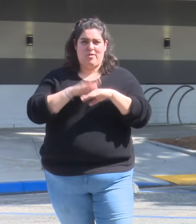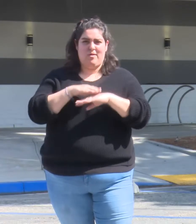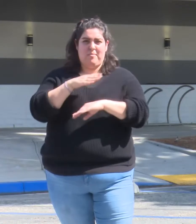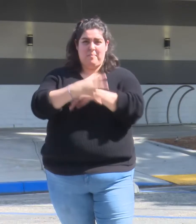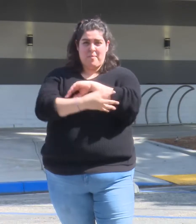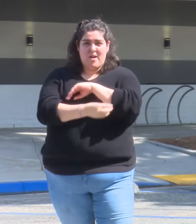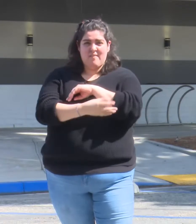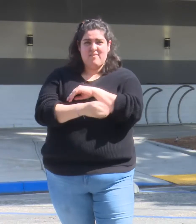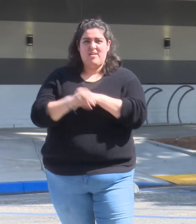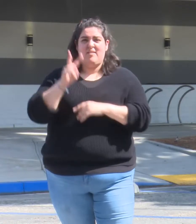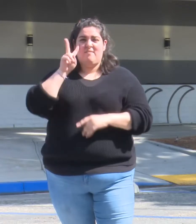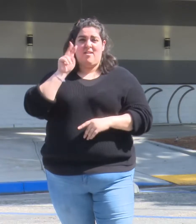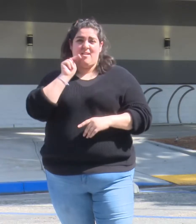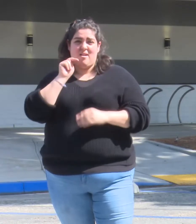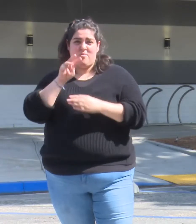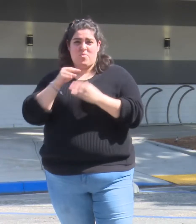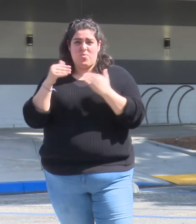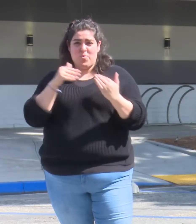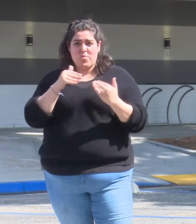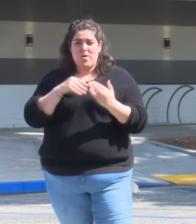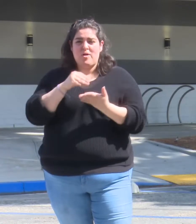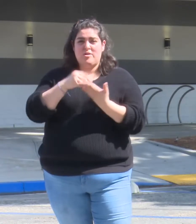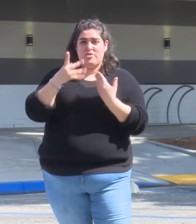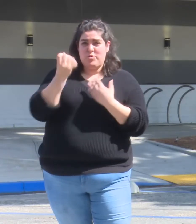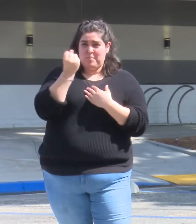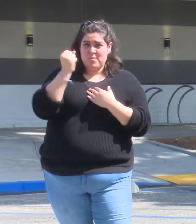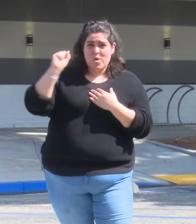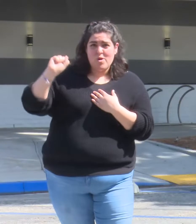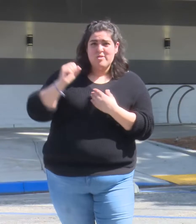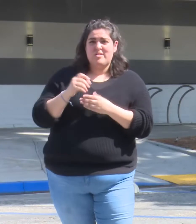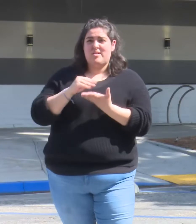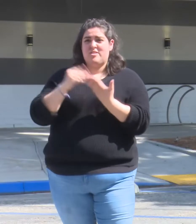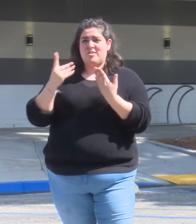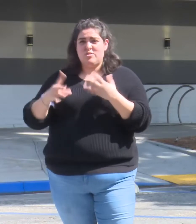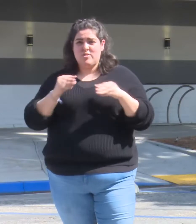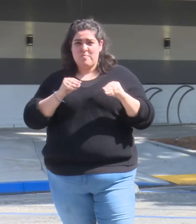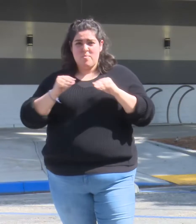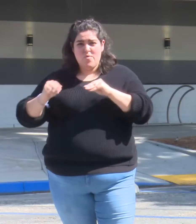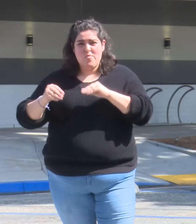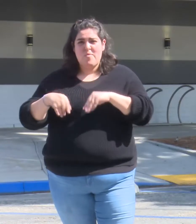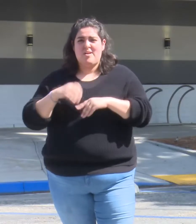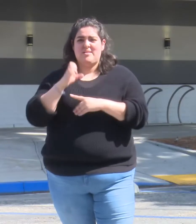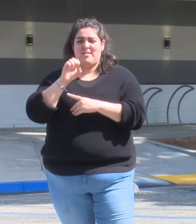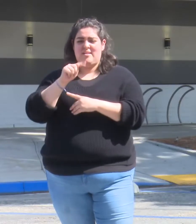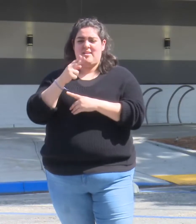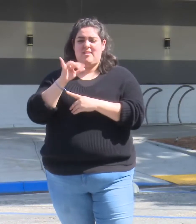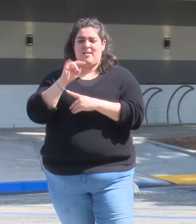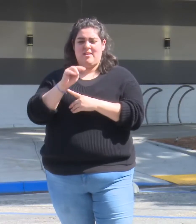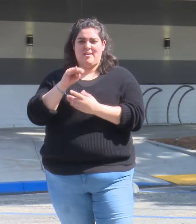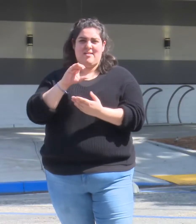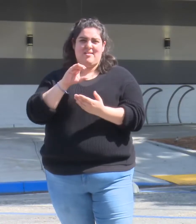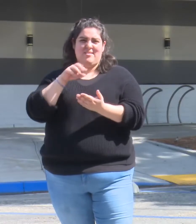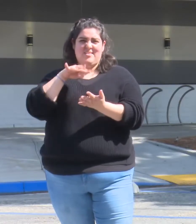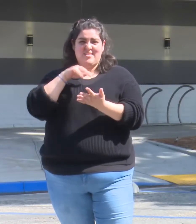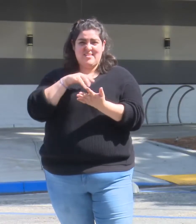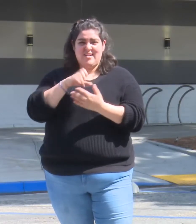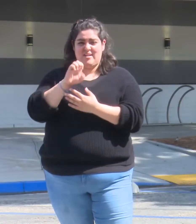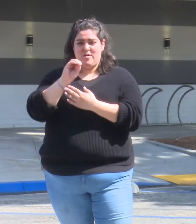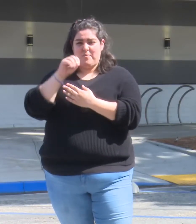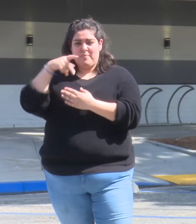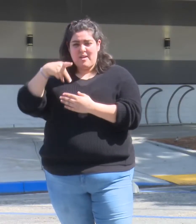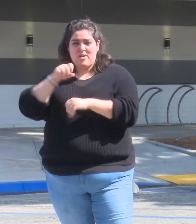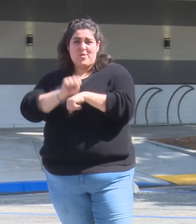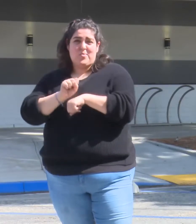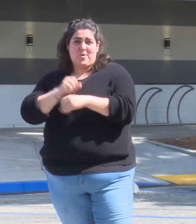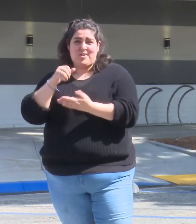the Vietnam War, the student protests, the student movements, ethnic studies, EOP work study and all. Ron was